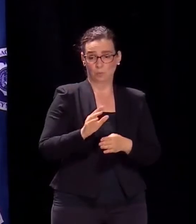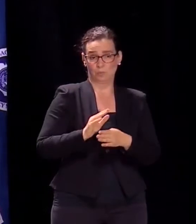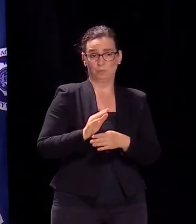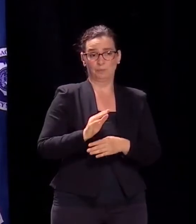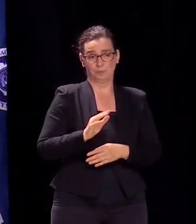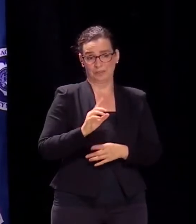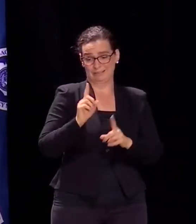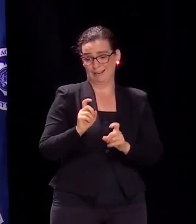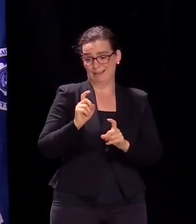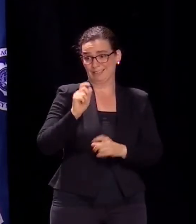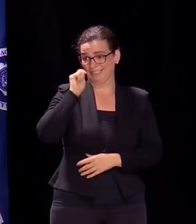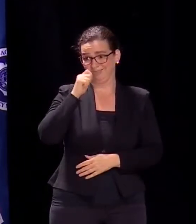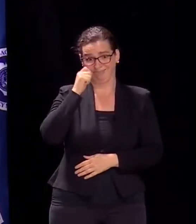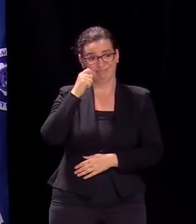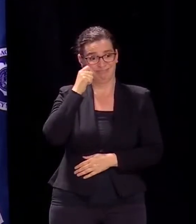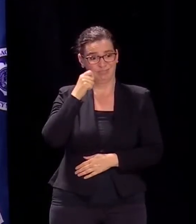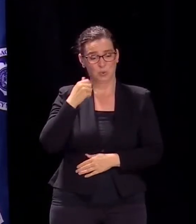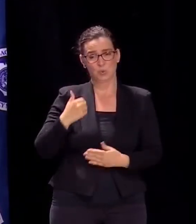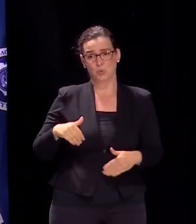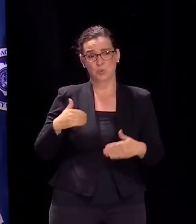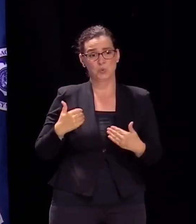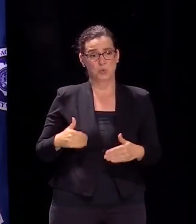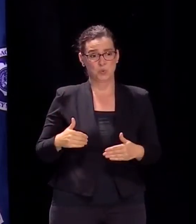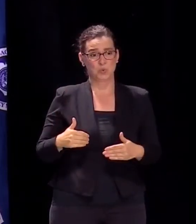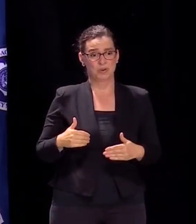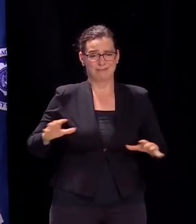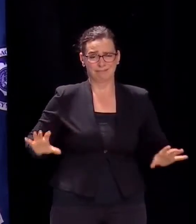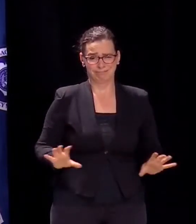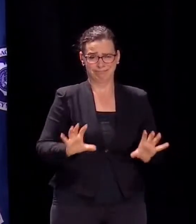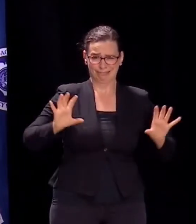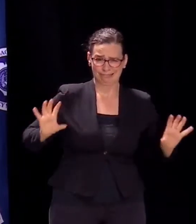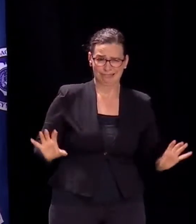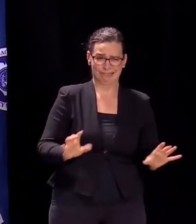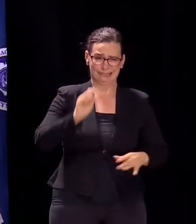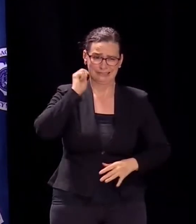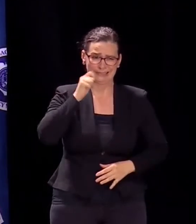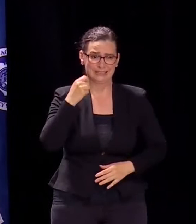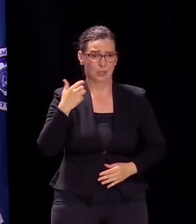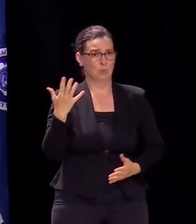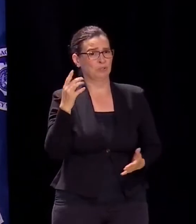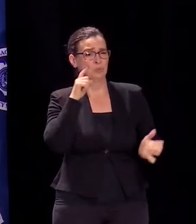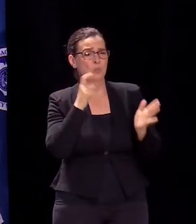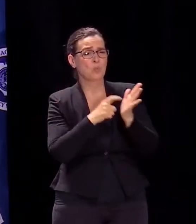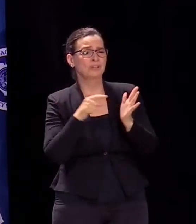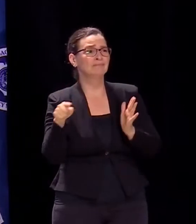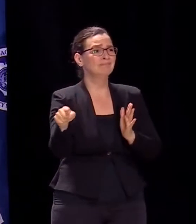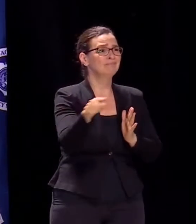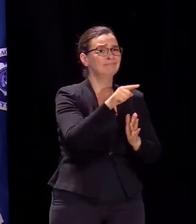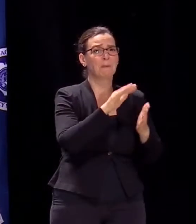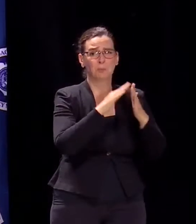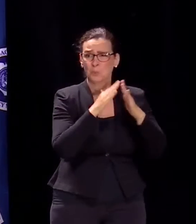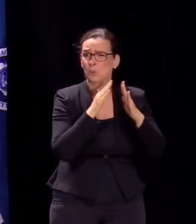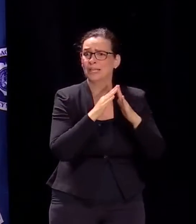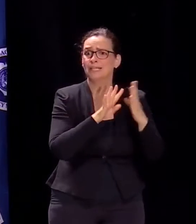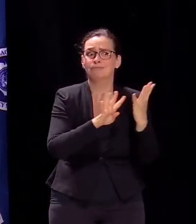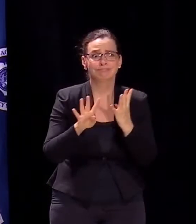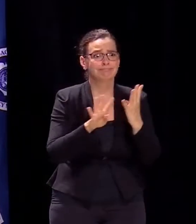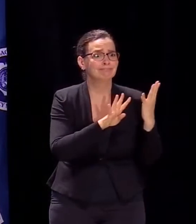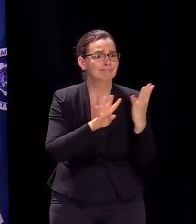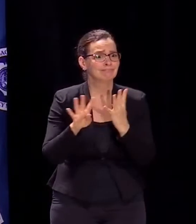in a robust way, proactively going into communities throughout our county. Over the last 3 days,